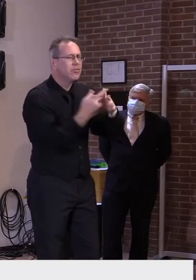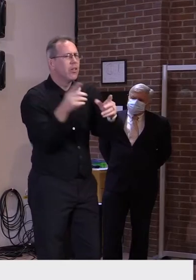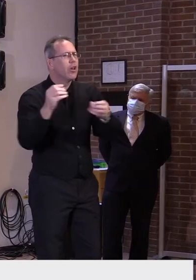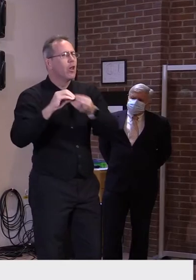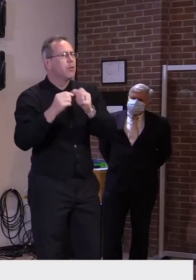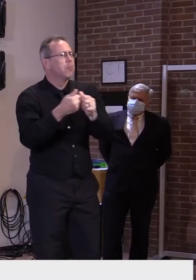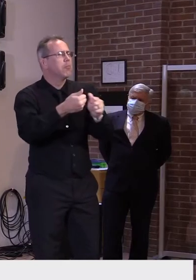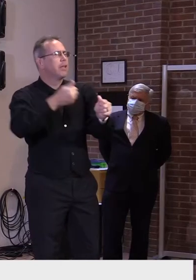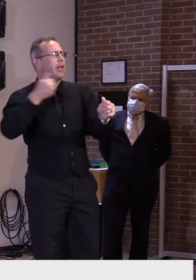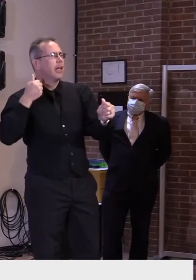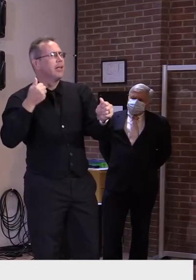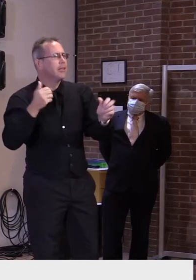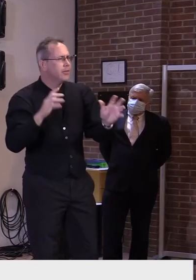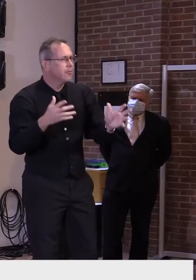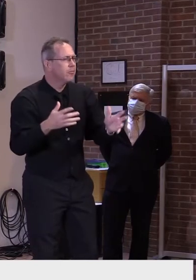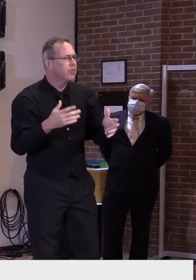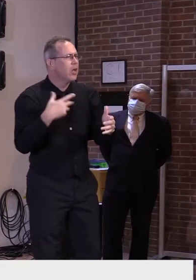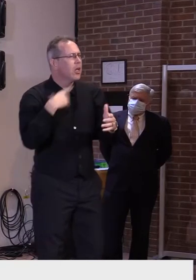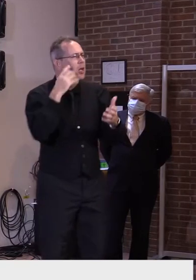my guess at this point.